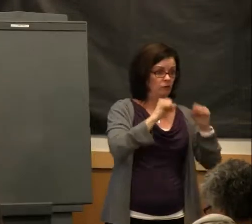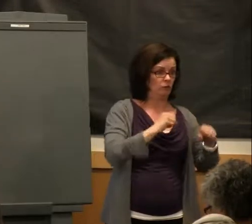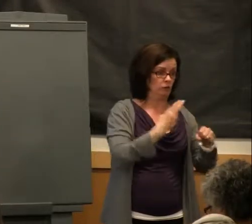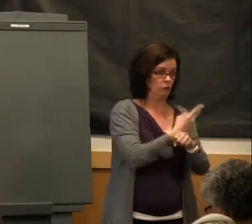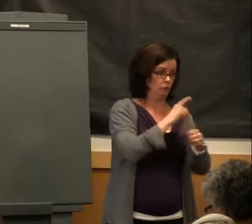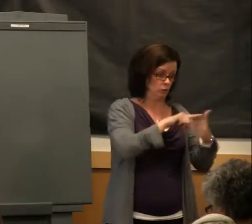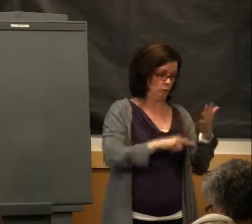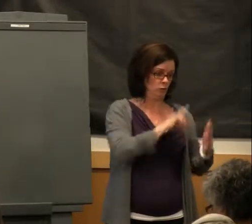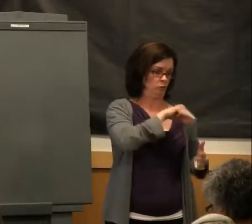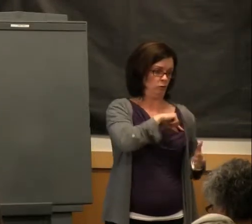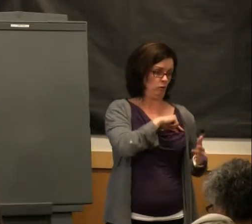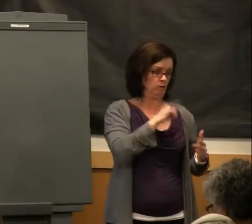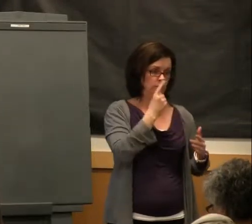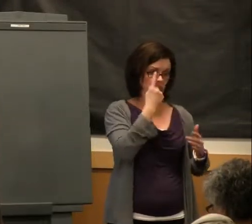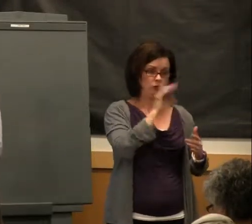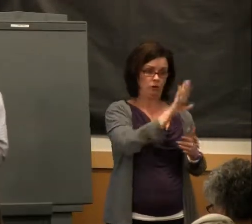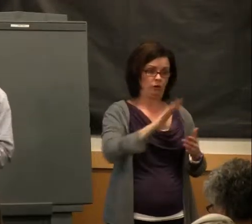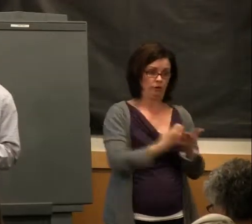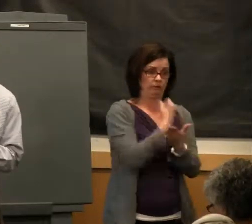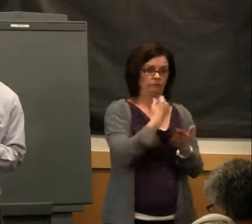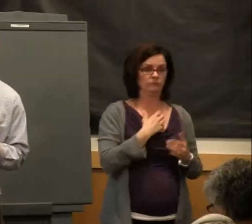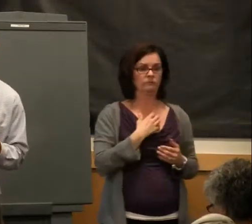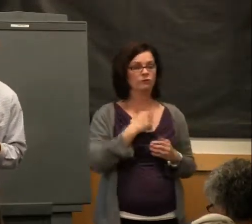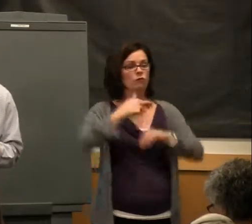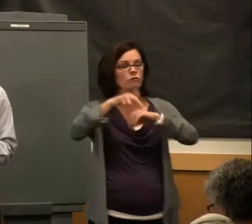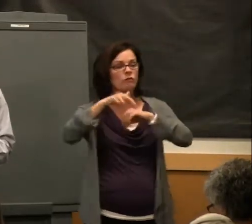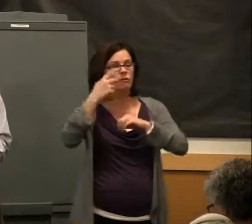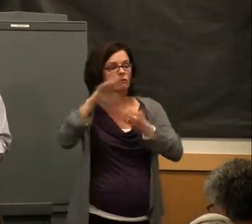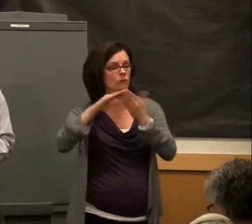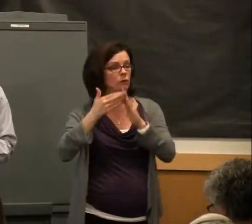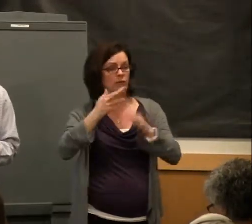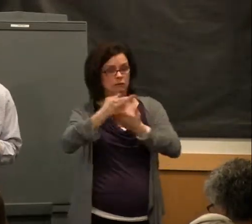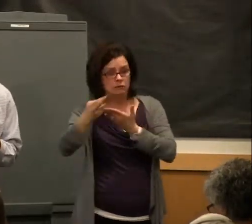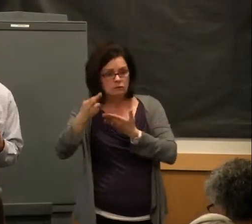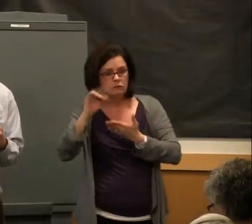advantage. Referrals to community resources.